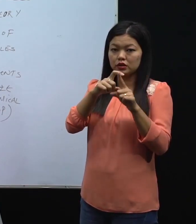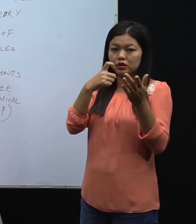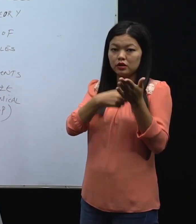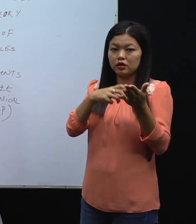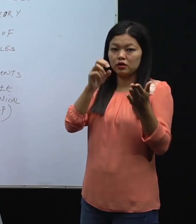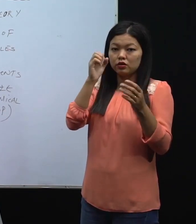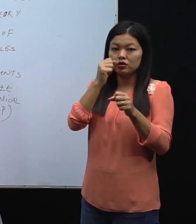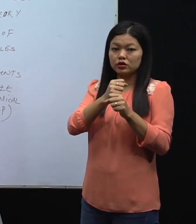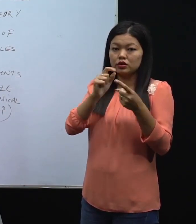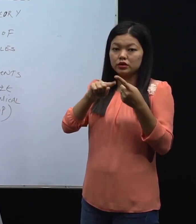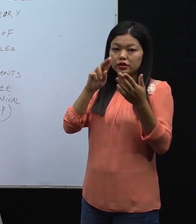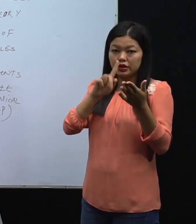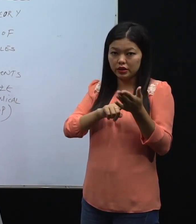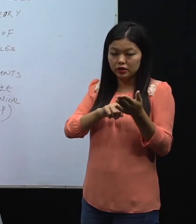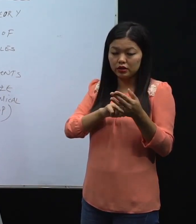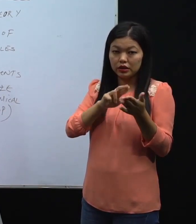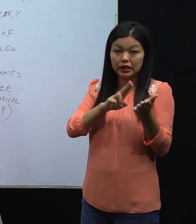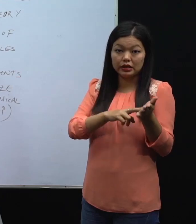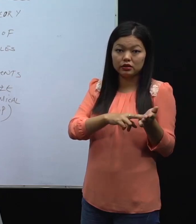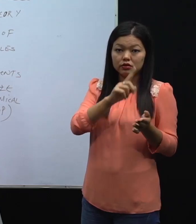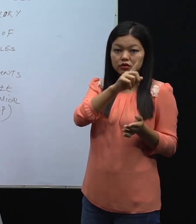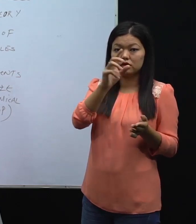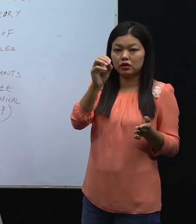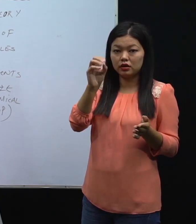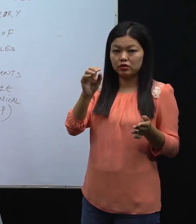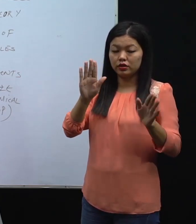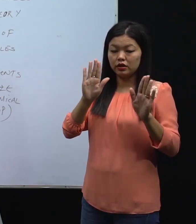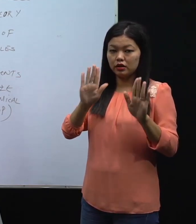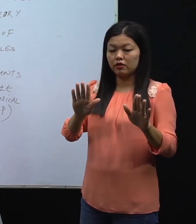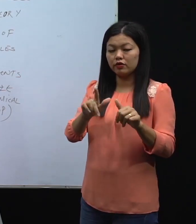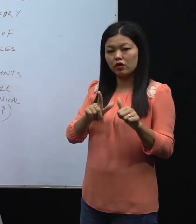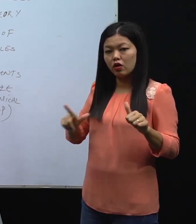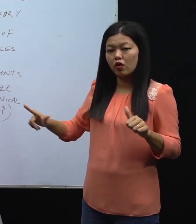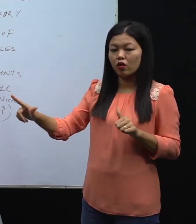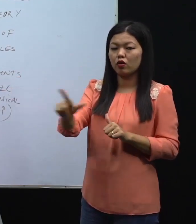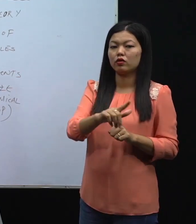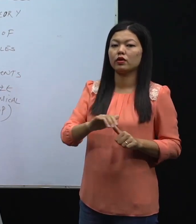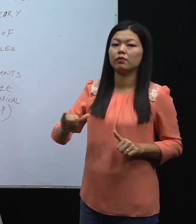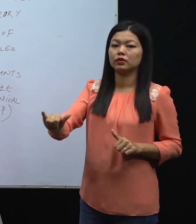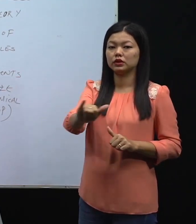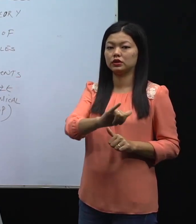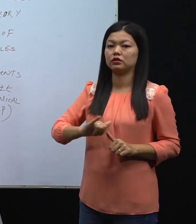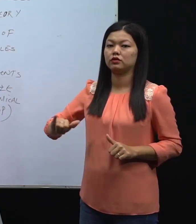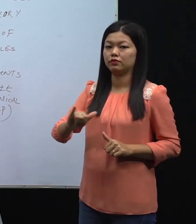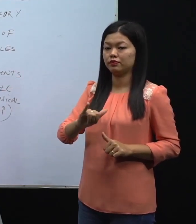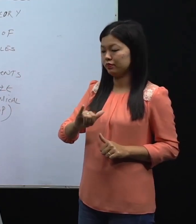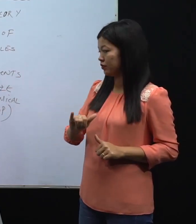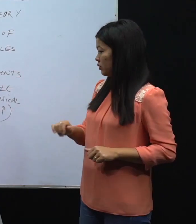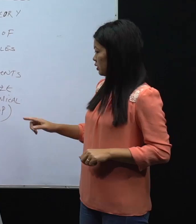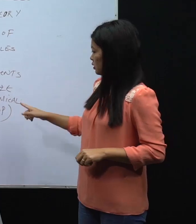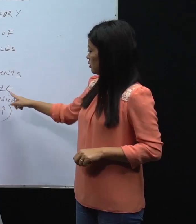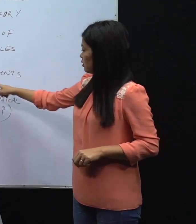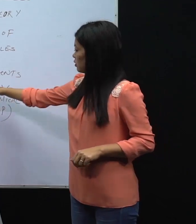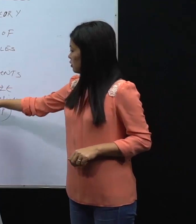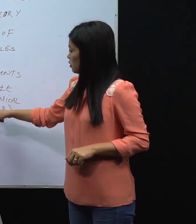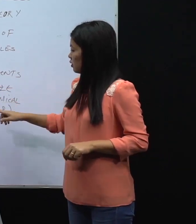have 100 hydrogen, all the 100 hydrogen atoms will be identical in all this property.